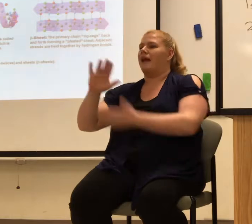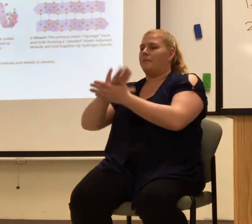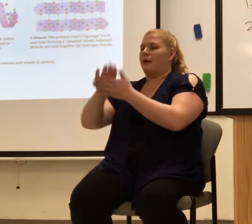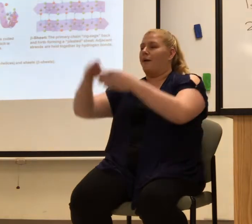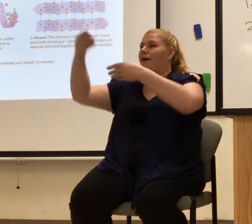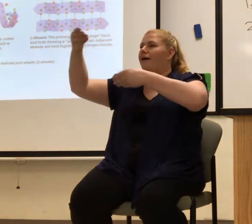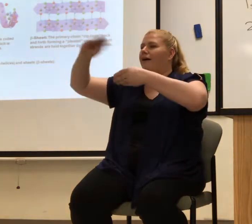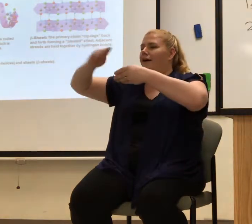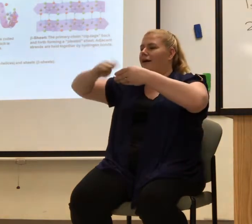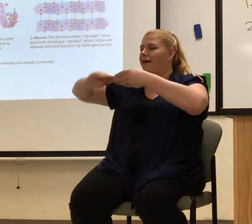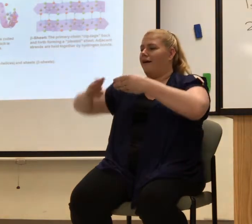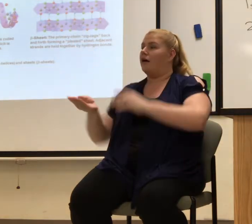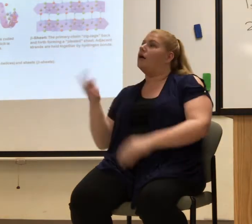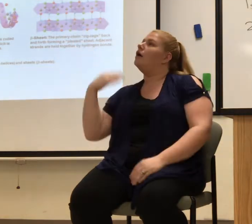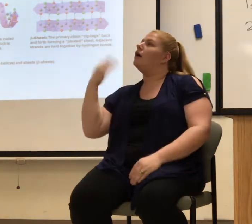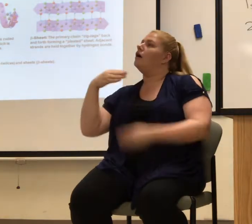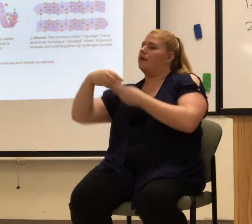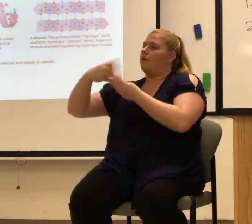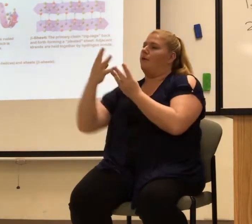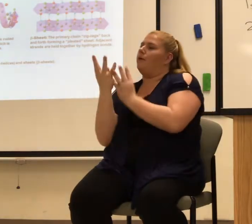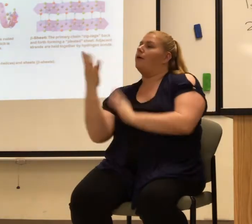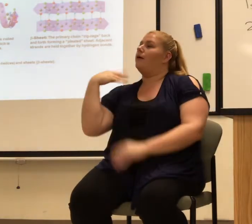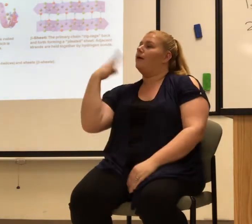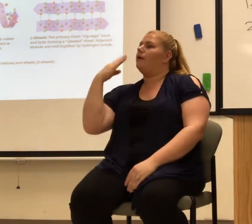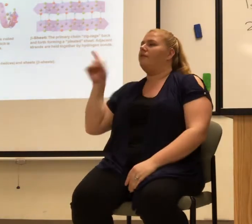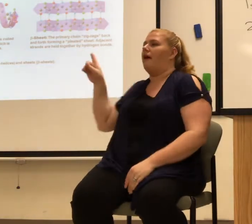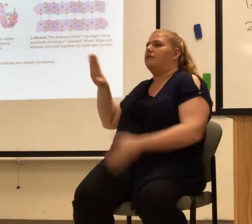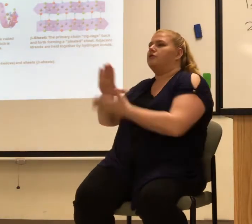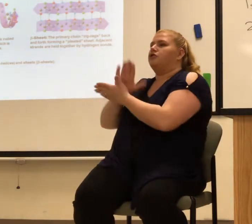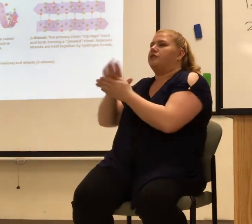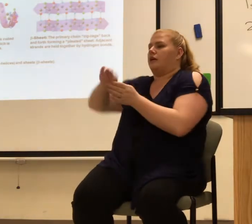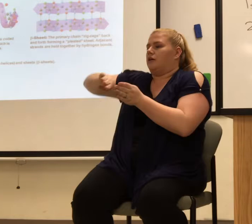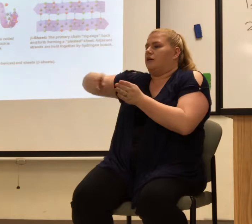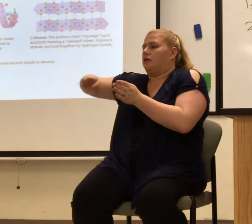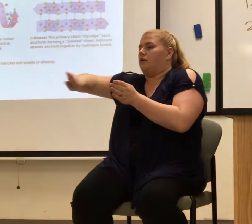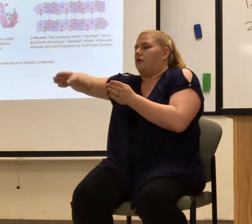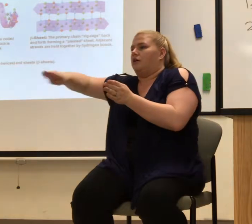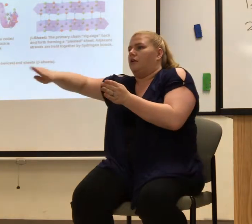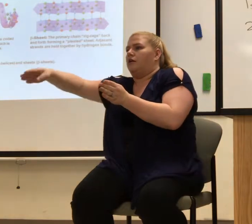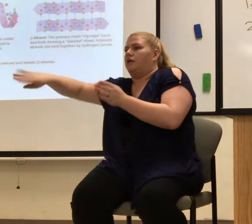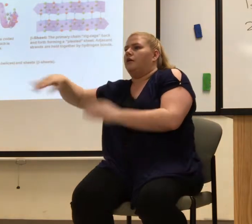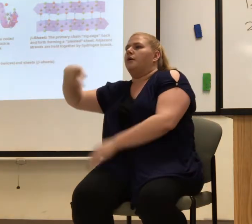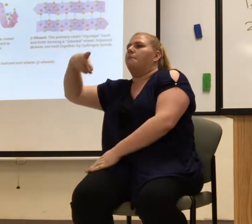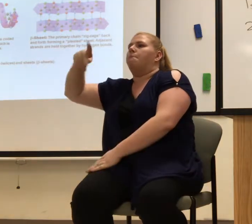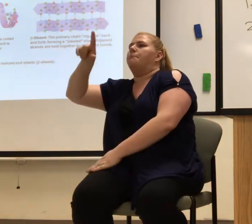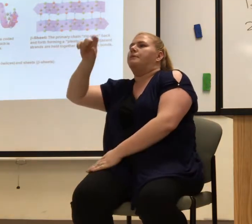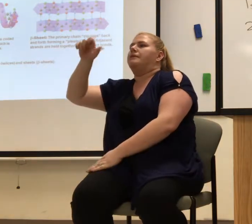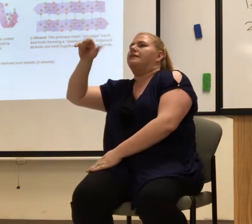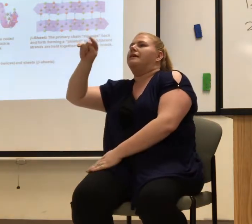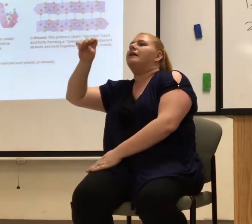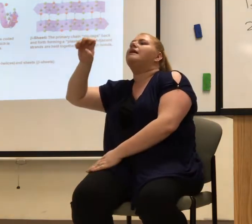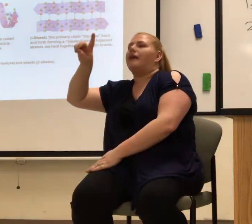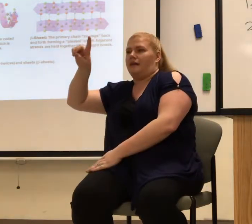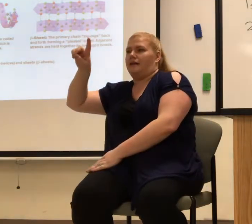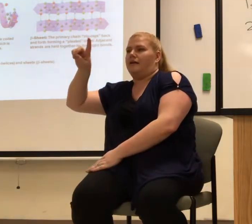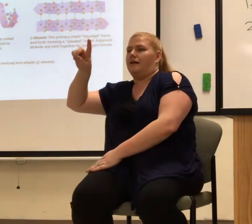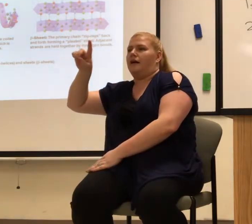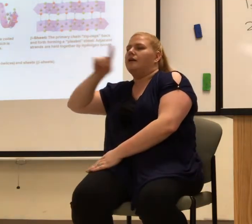Stabilized by H bonds. So a pleated sheet is just kind of a rigid sheet